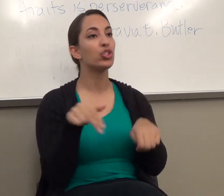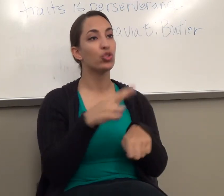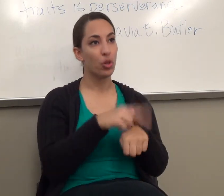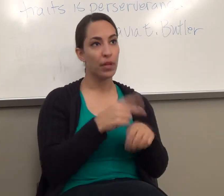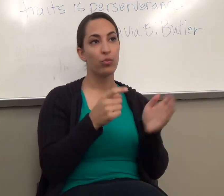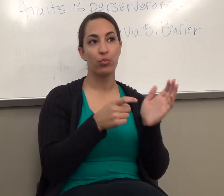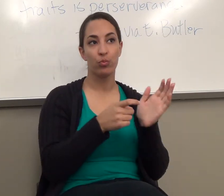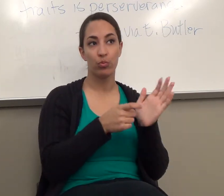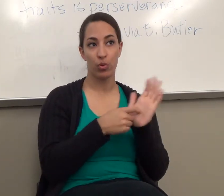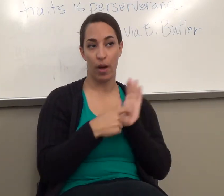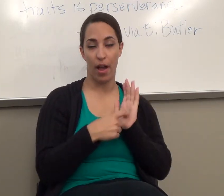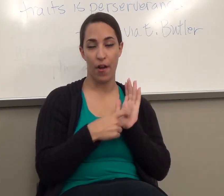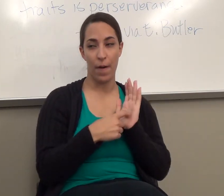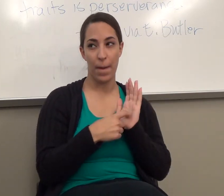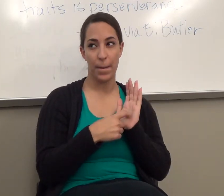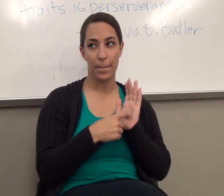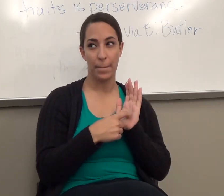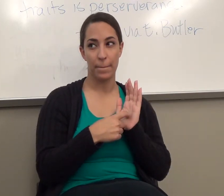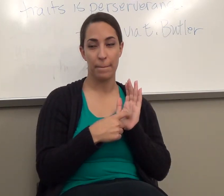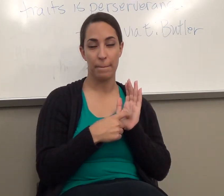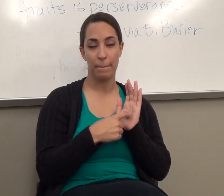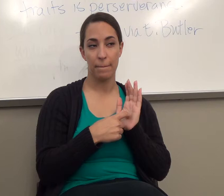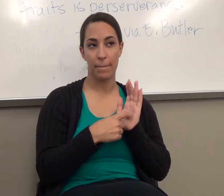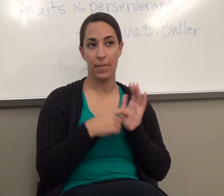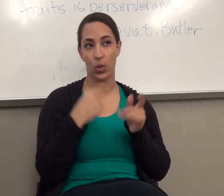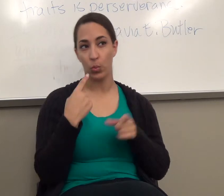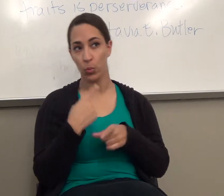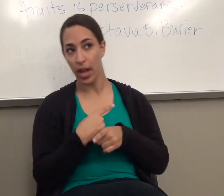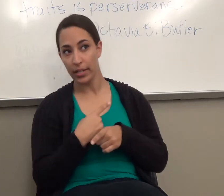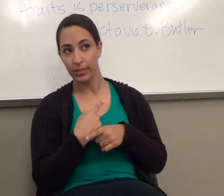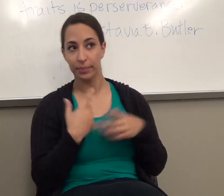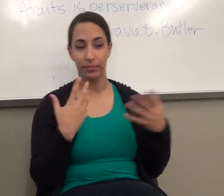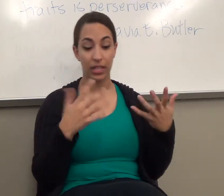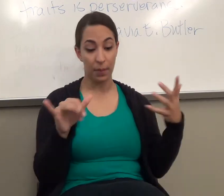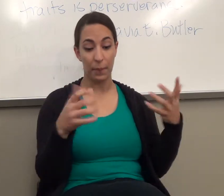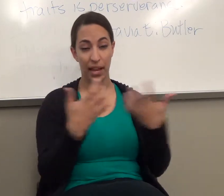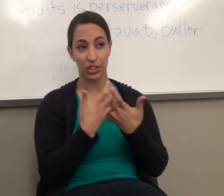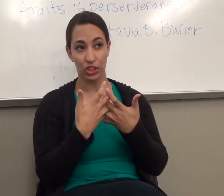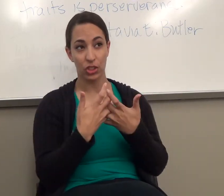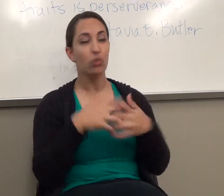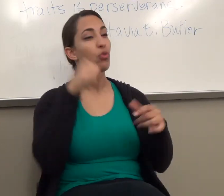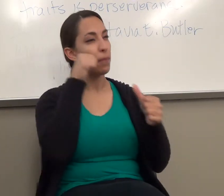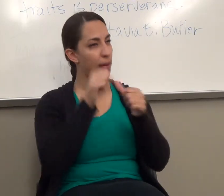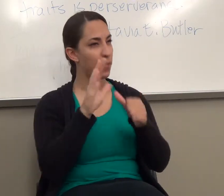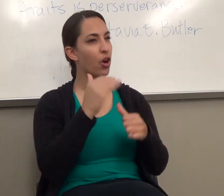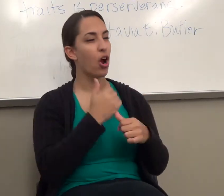normally, yeah. So this, and remember our chart,